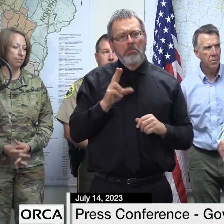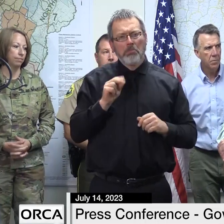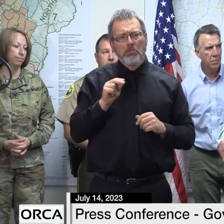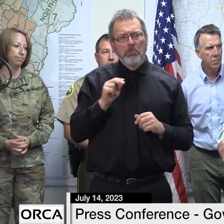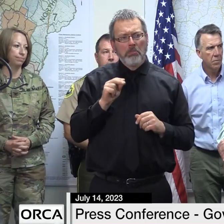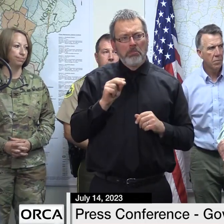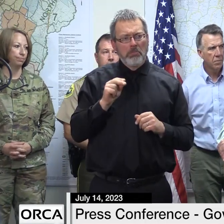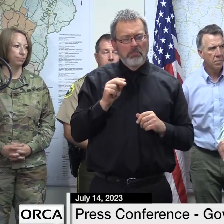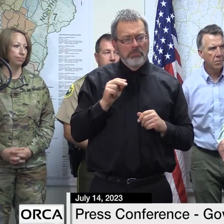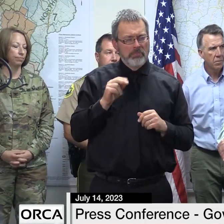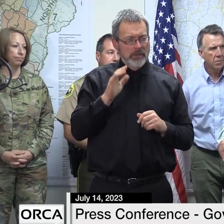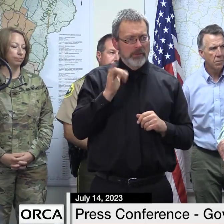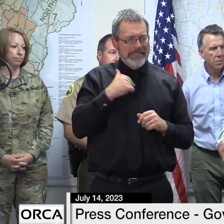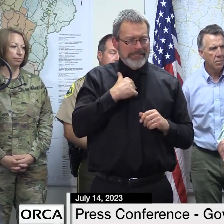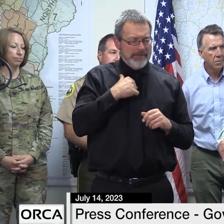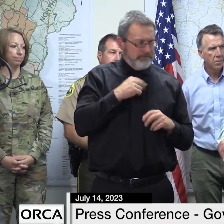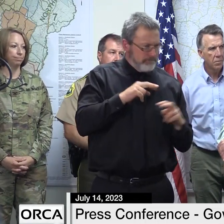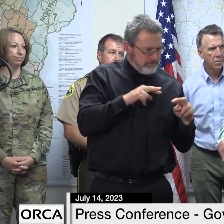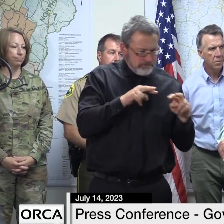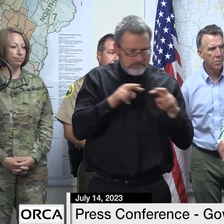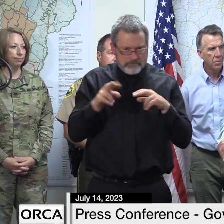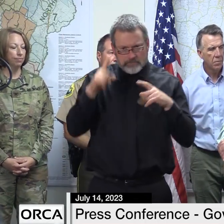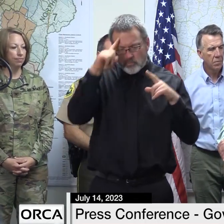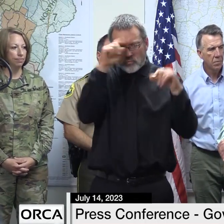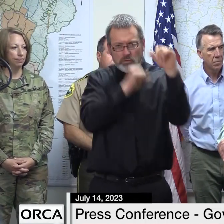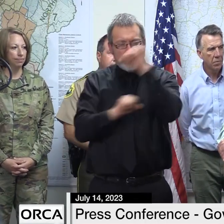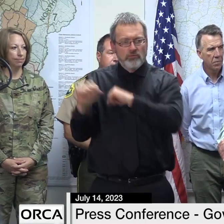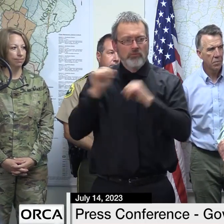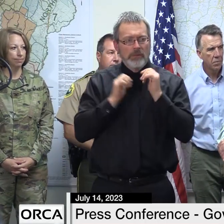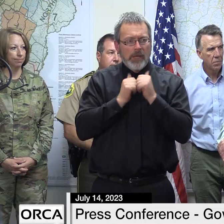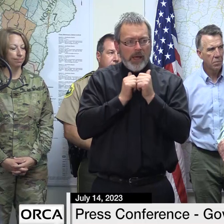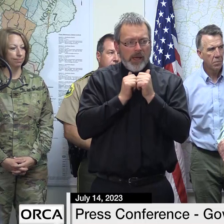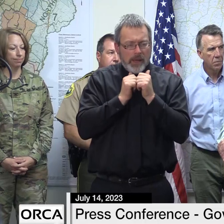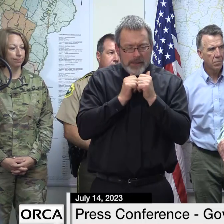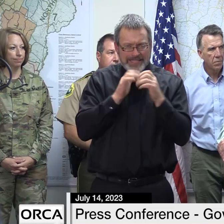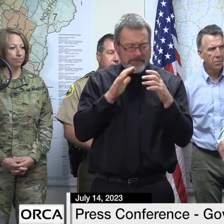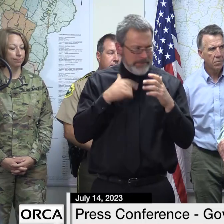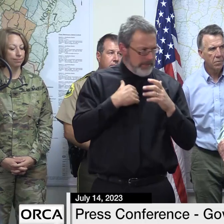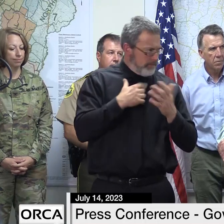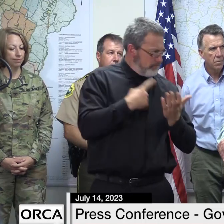losses, try to get them as much support as we can, and have discussions with them